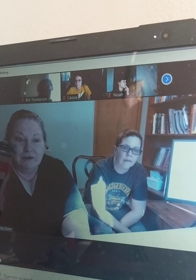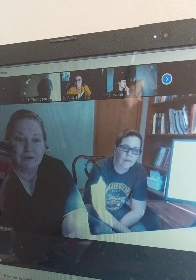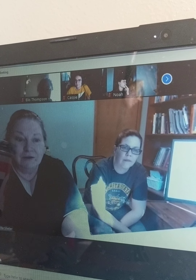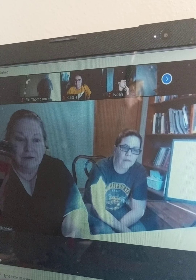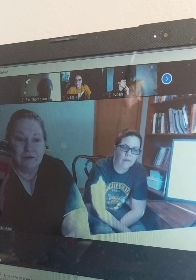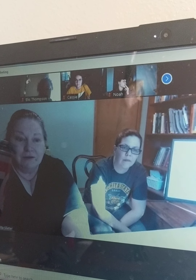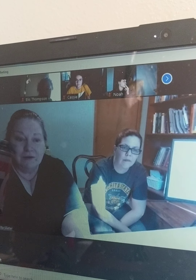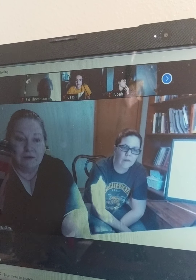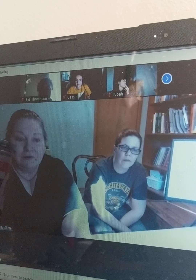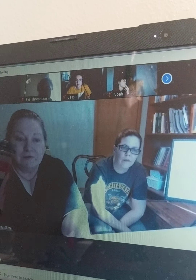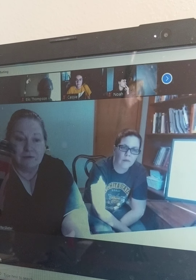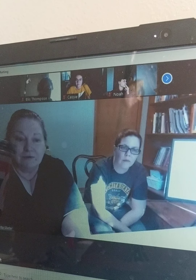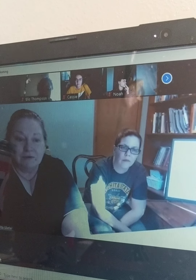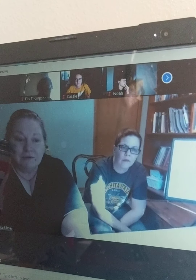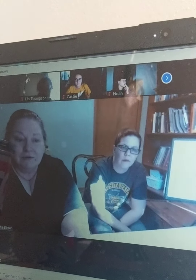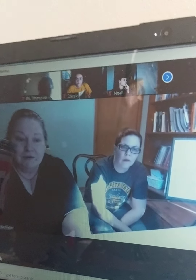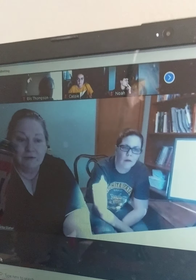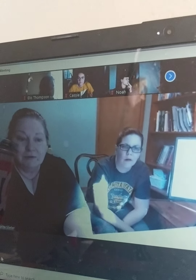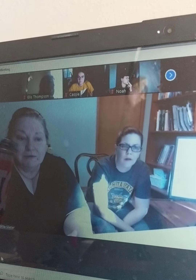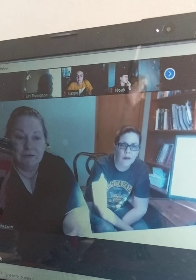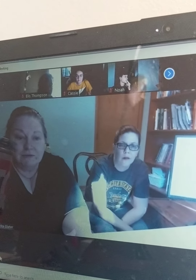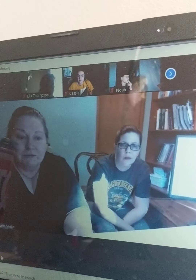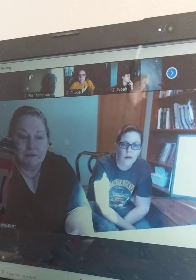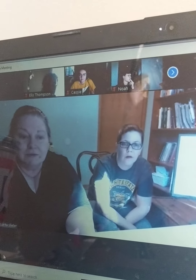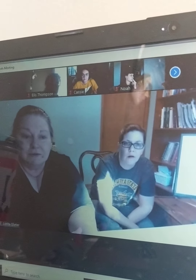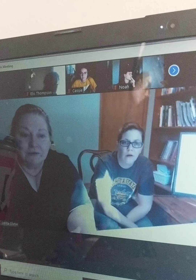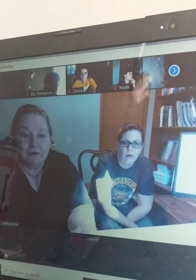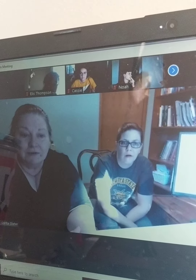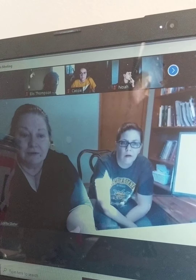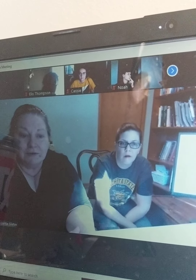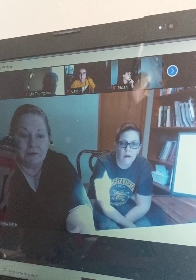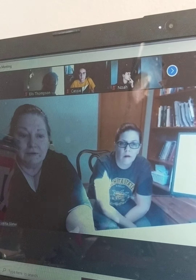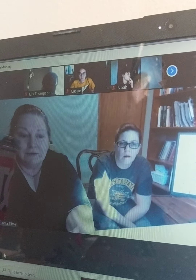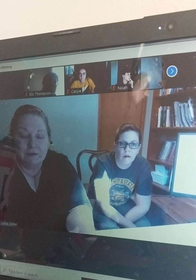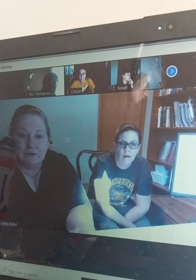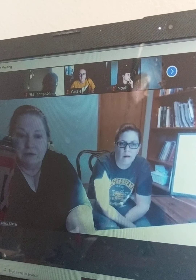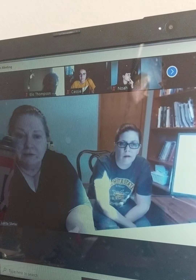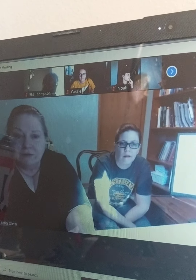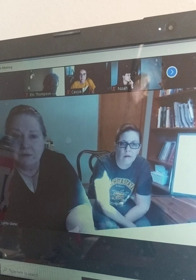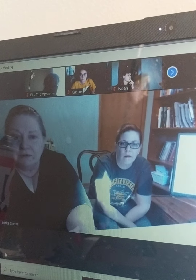info, her number, and all that.